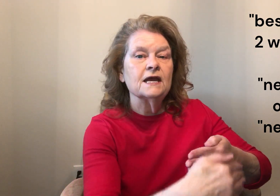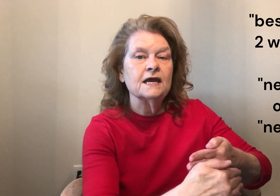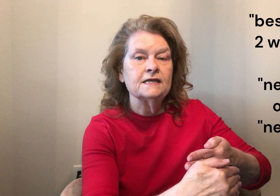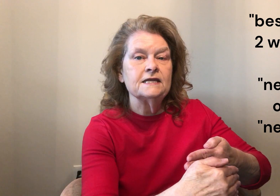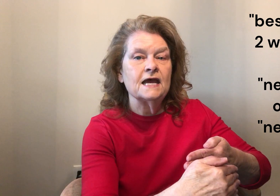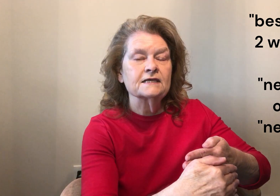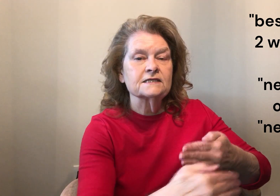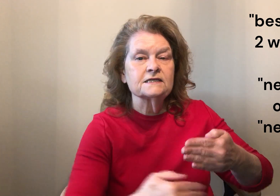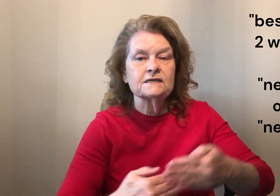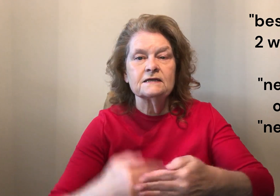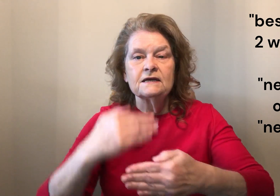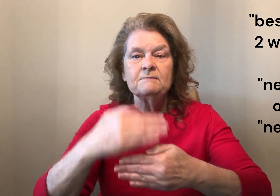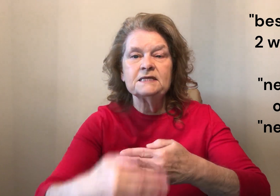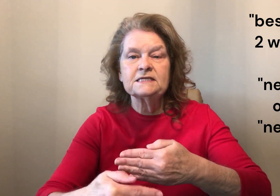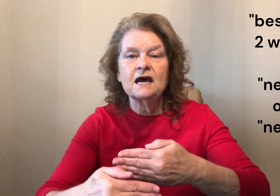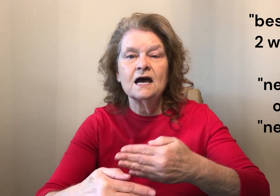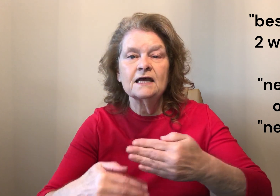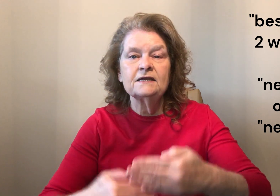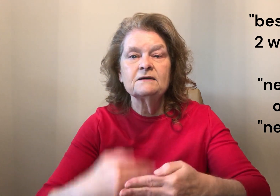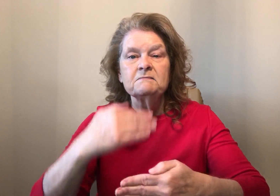and next. Beside.